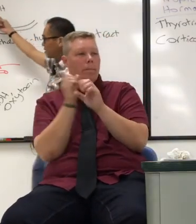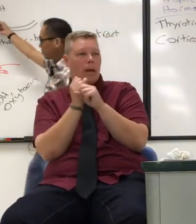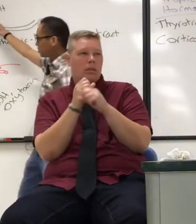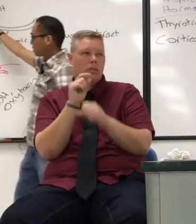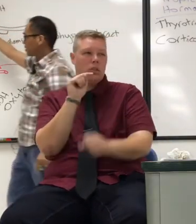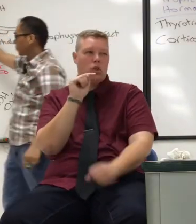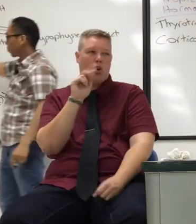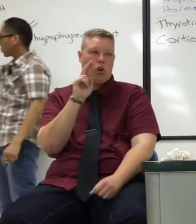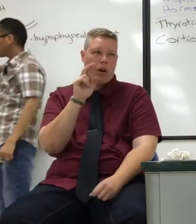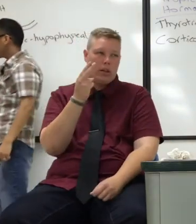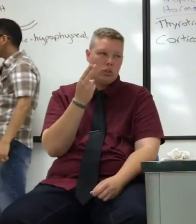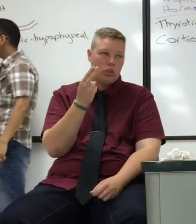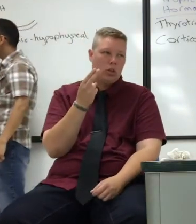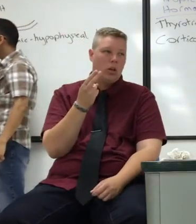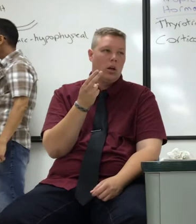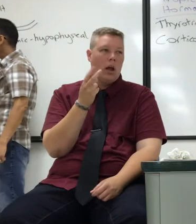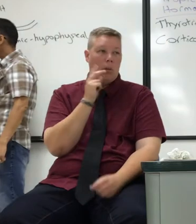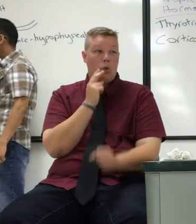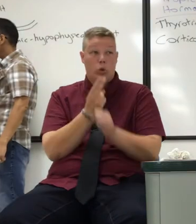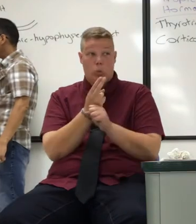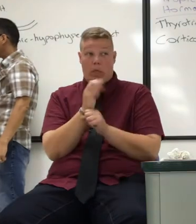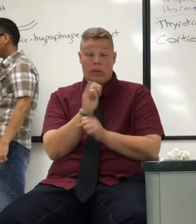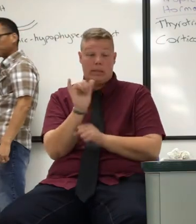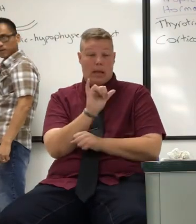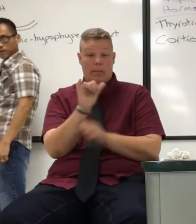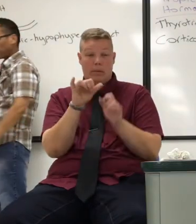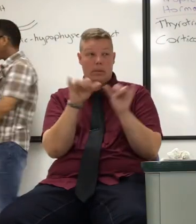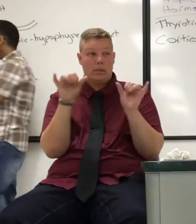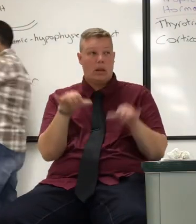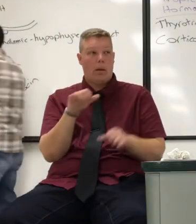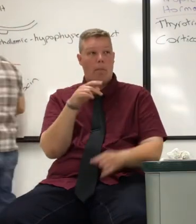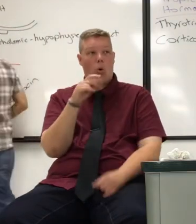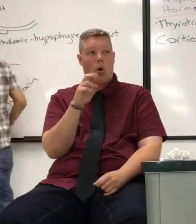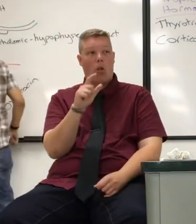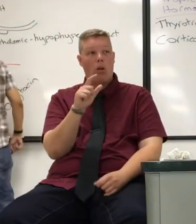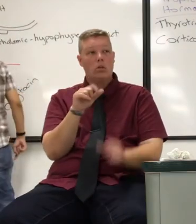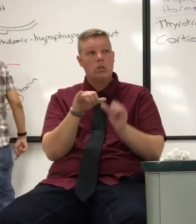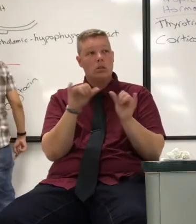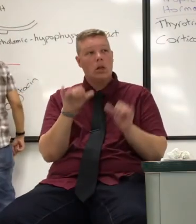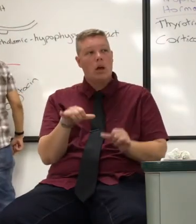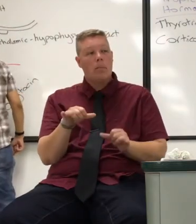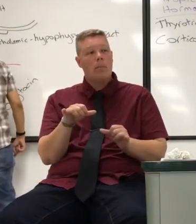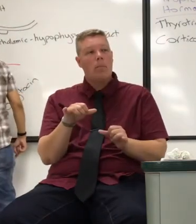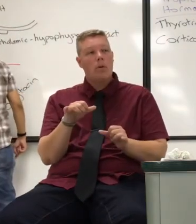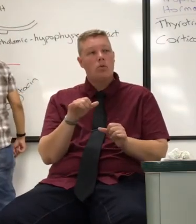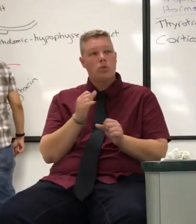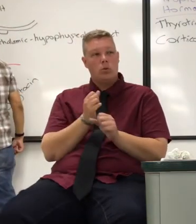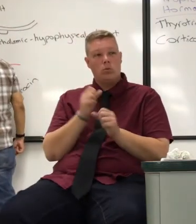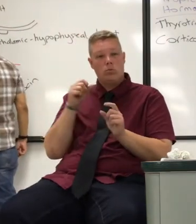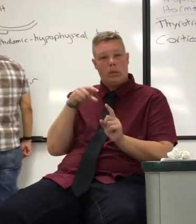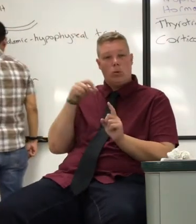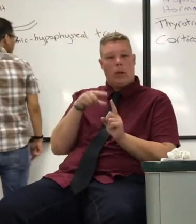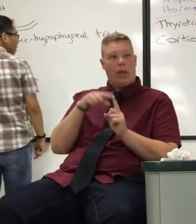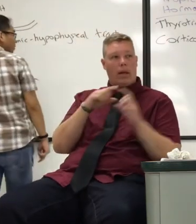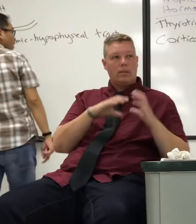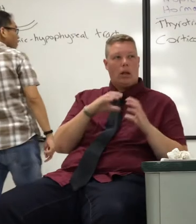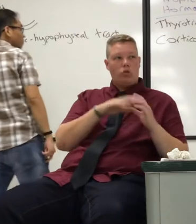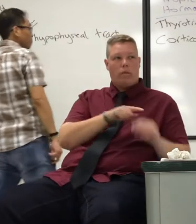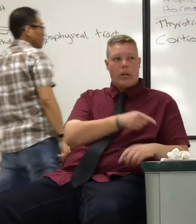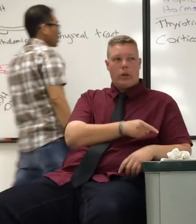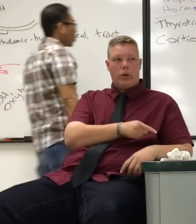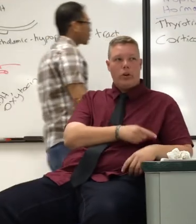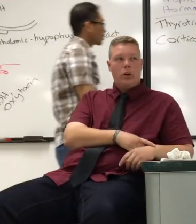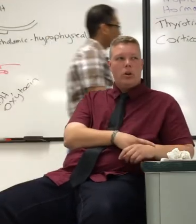and it uses the portal system to stimulate cells here. So let me draw another cell. Maybe that cell will be